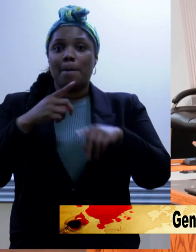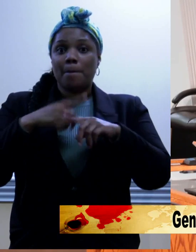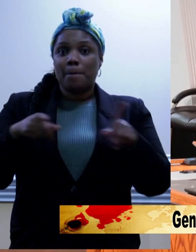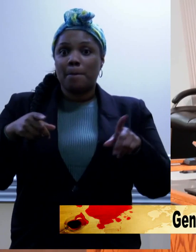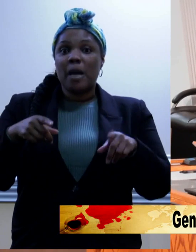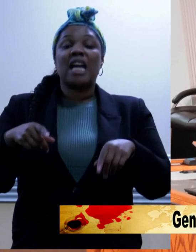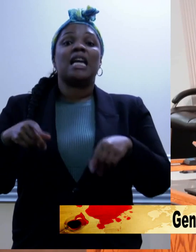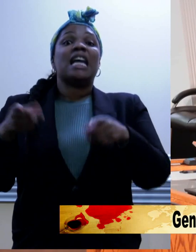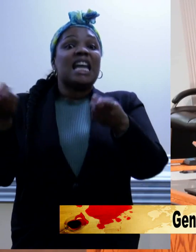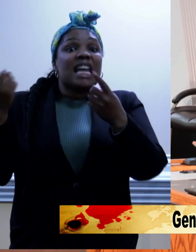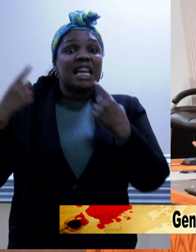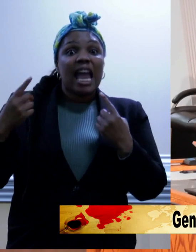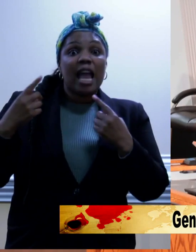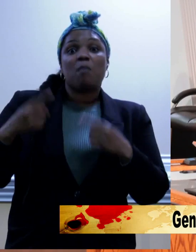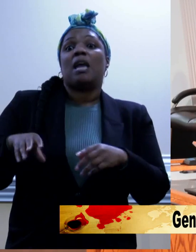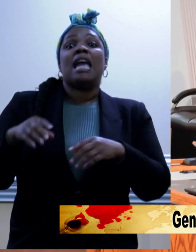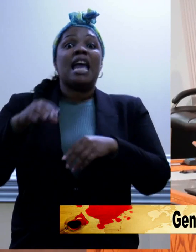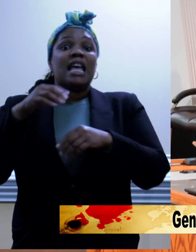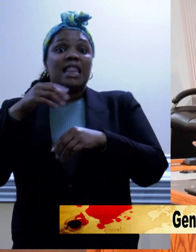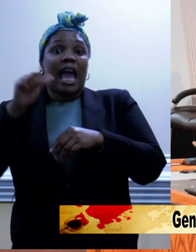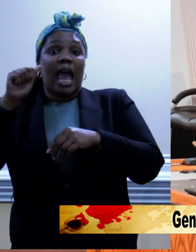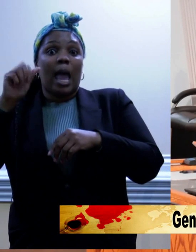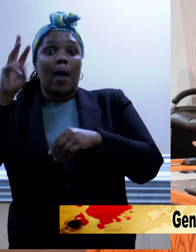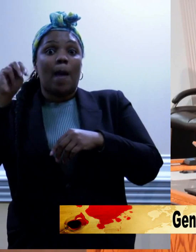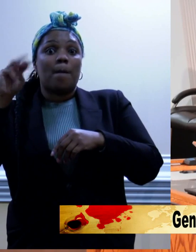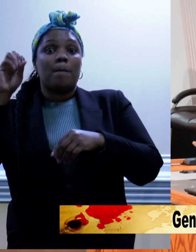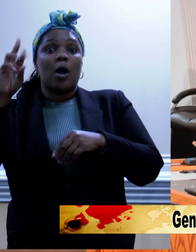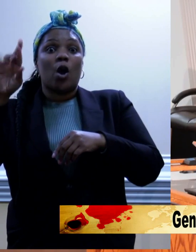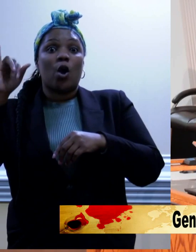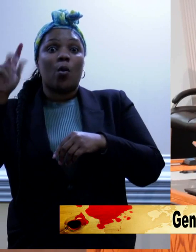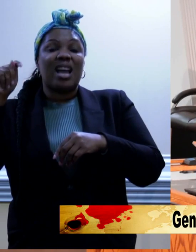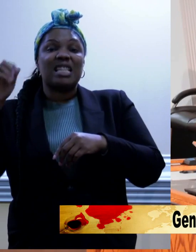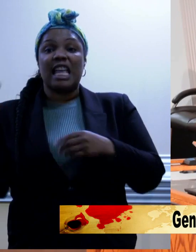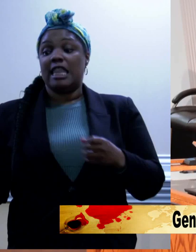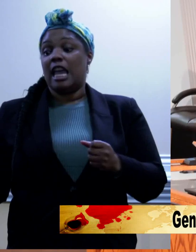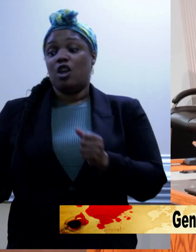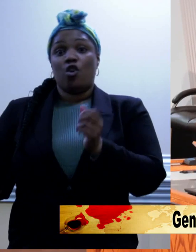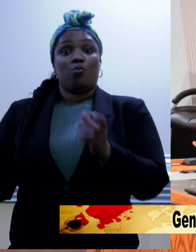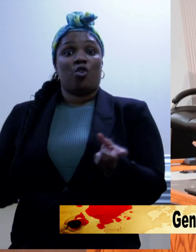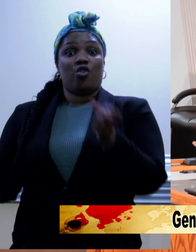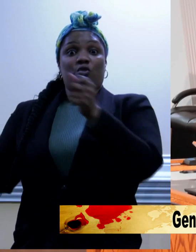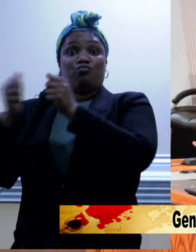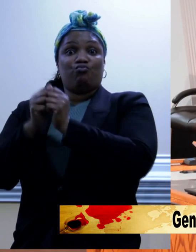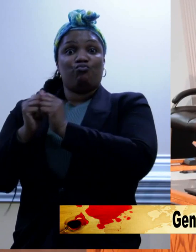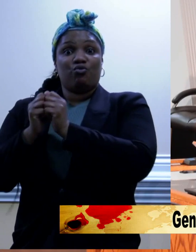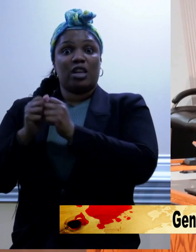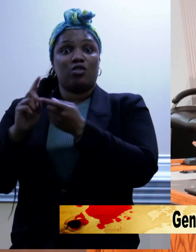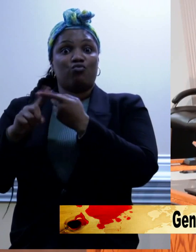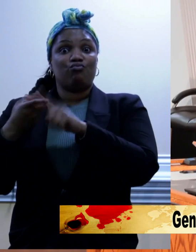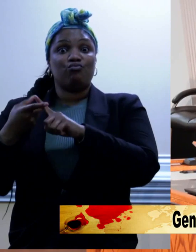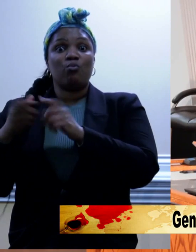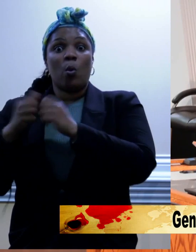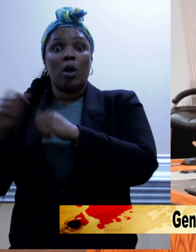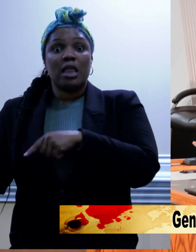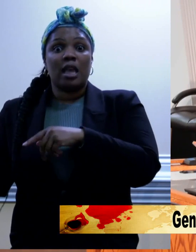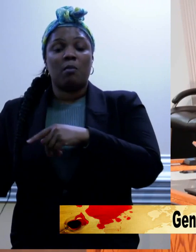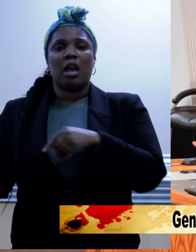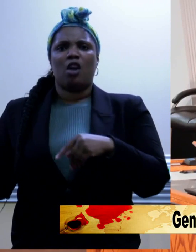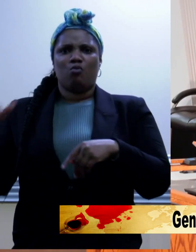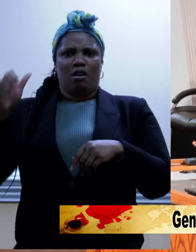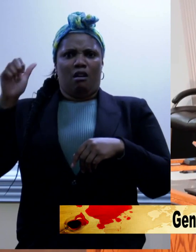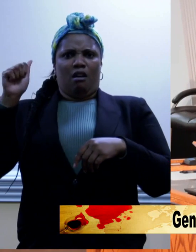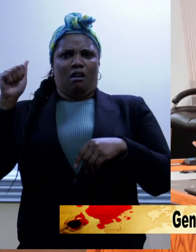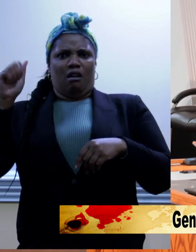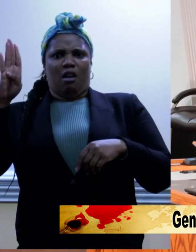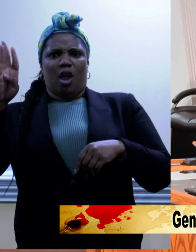of Eshcol and brother of Aner, and these were confederate with Abram. Go ahead. And when Abram heard that his brother was taken captive, he armed